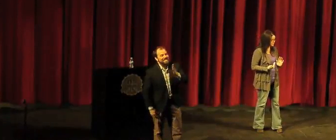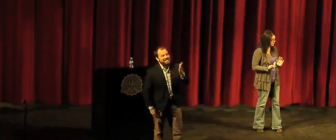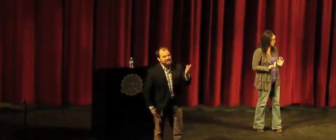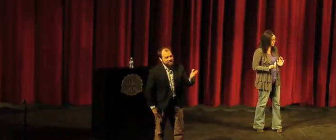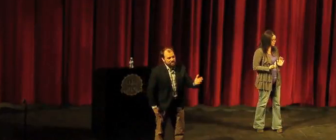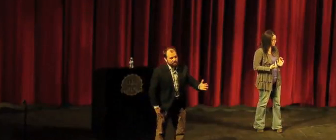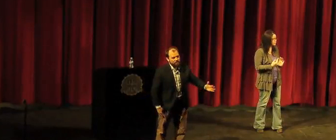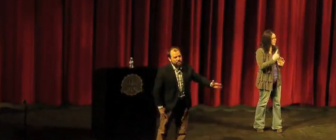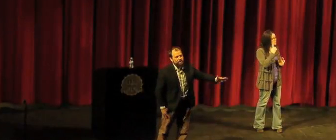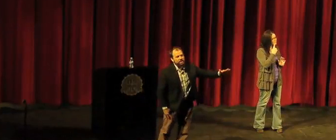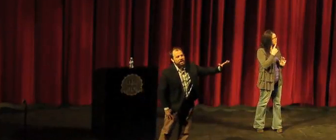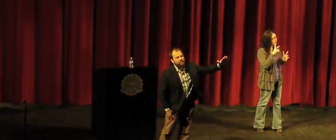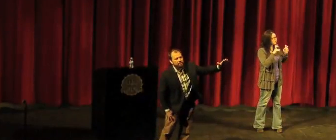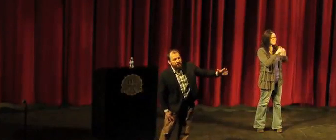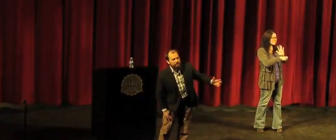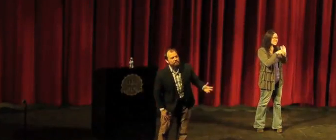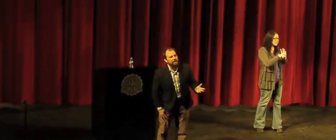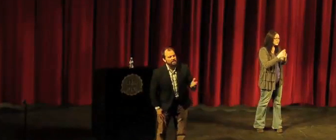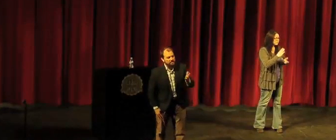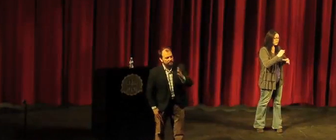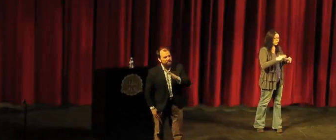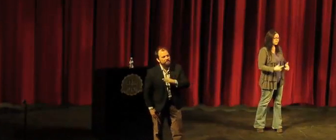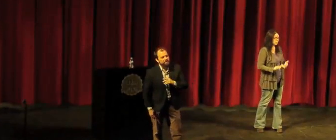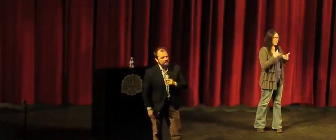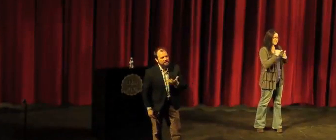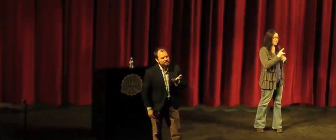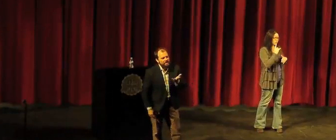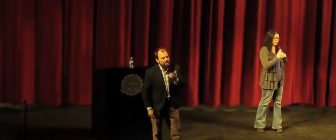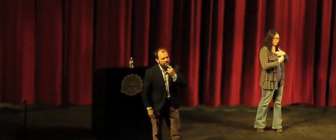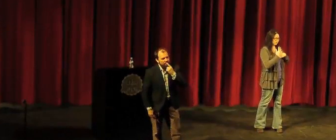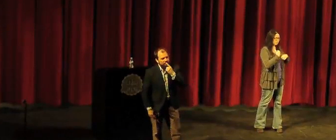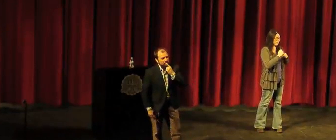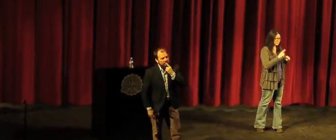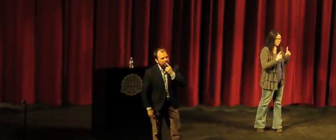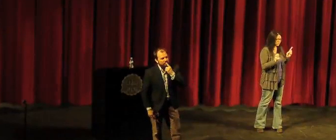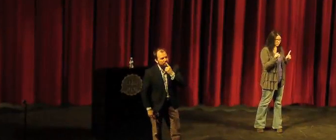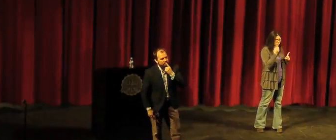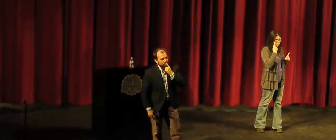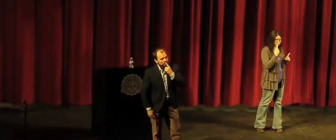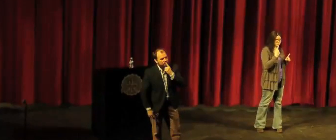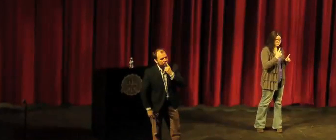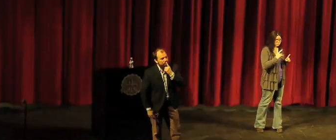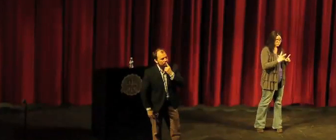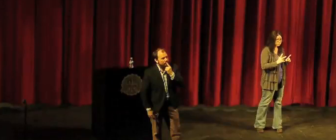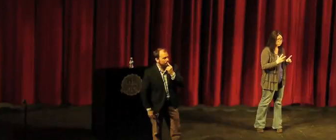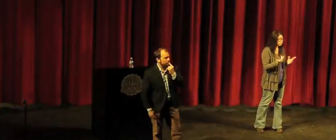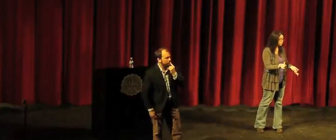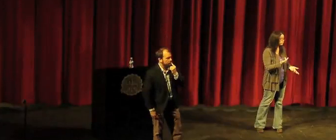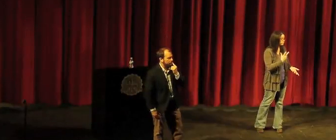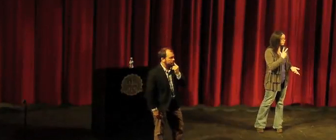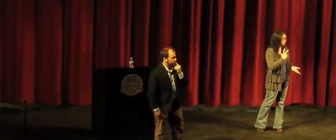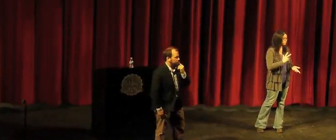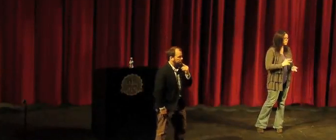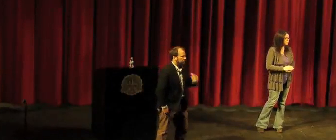are seasons to a Christian life where that would make a difference. Does that all sound fair? Yeah. Great.